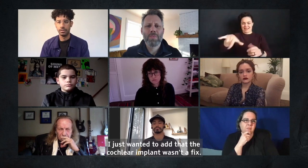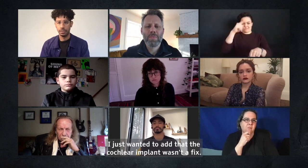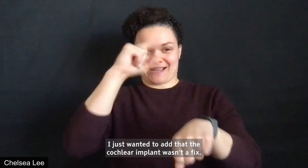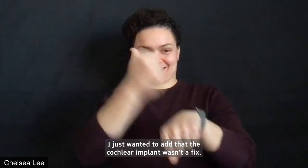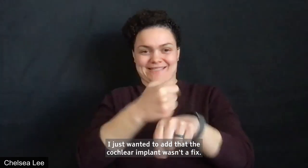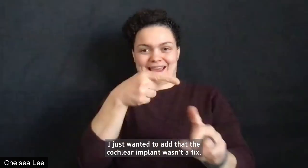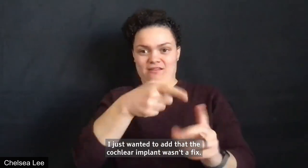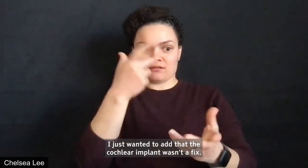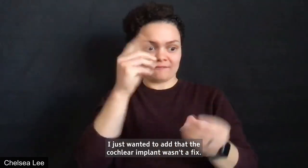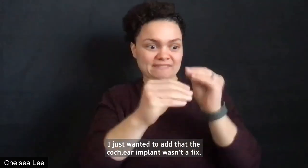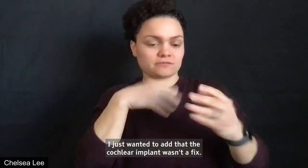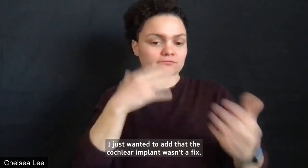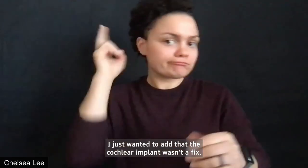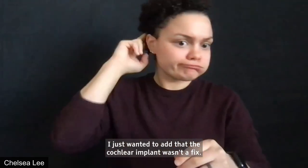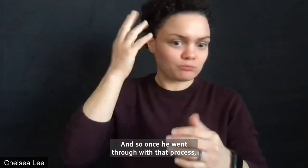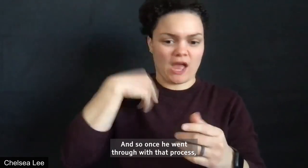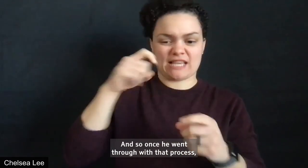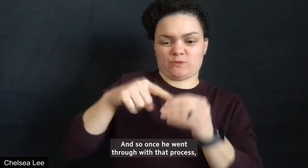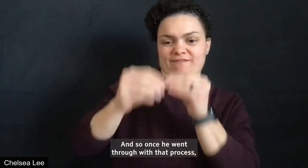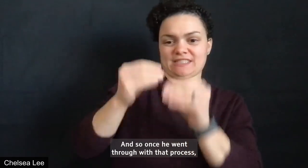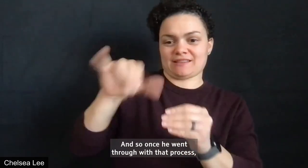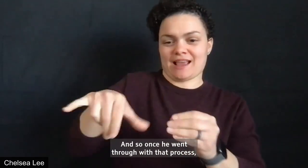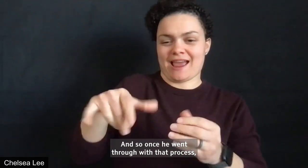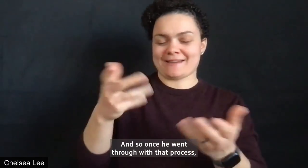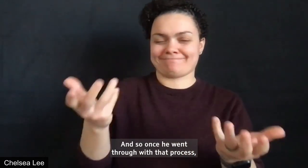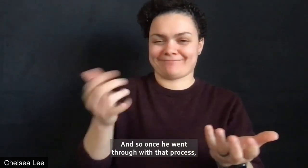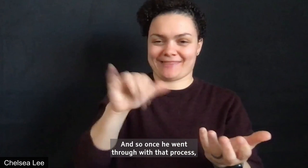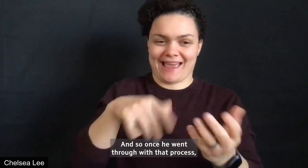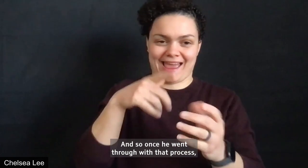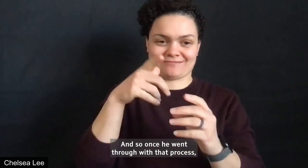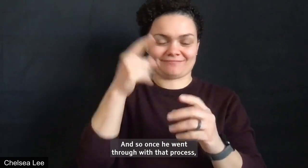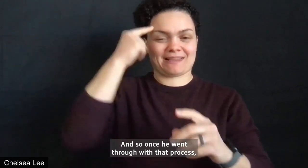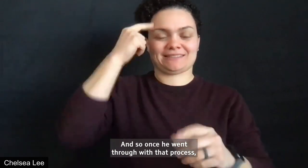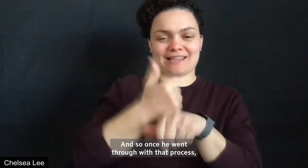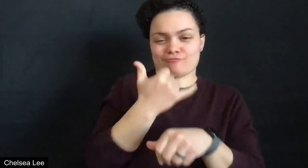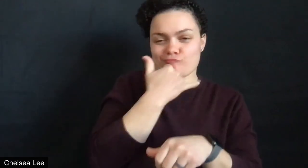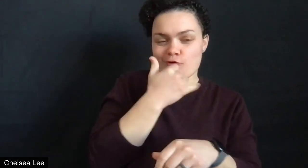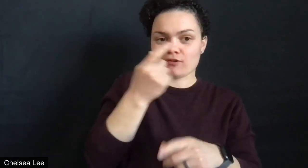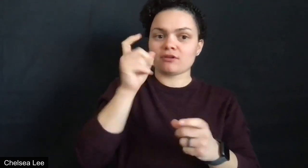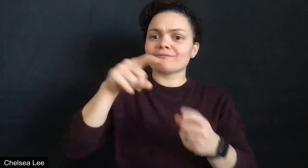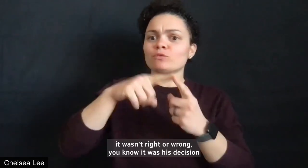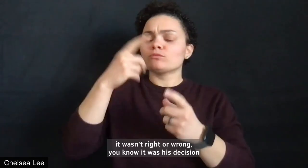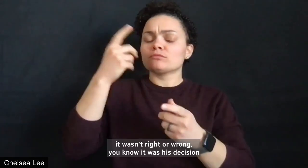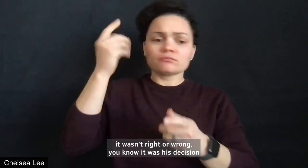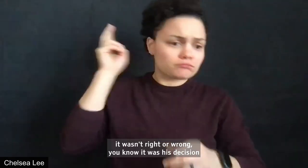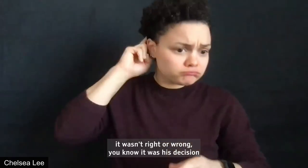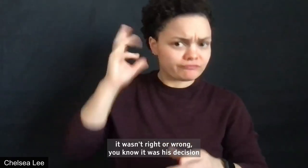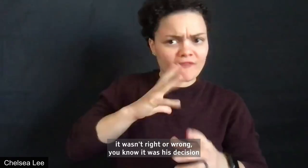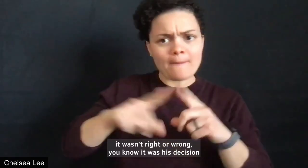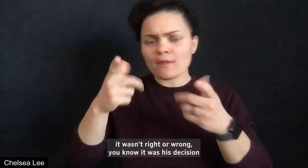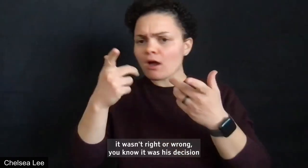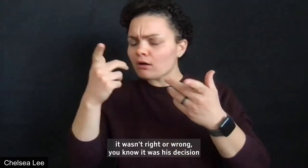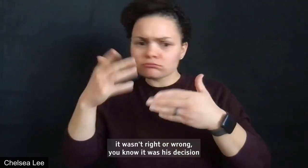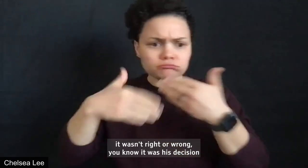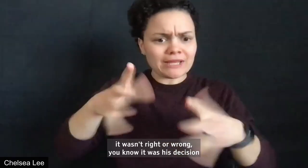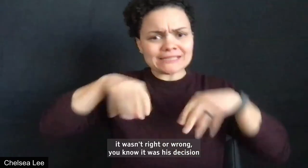that, you know, the cochlear implant wasn't a fix. And so once he went through with that process, it wasn't